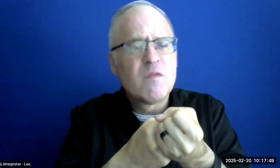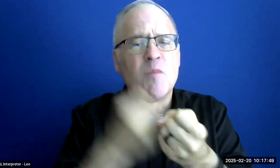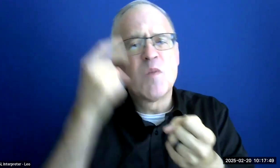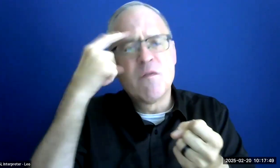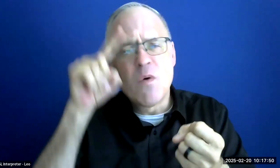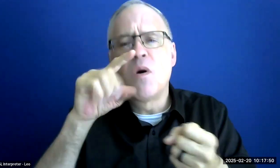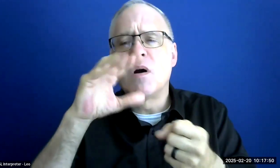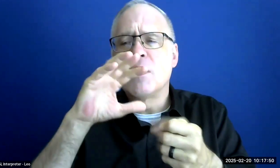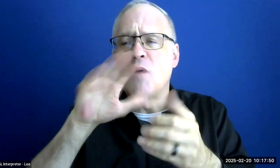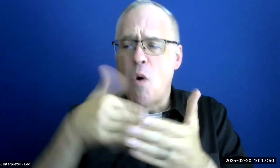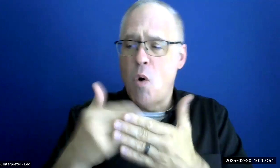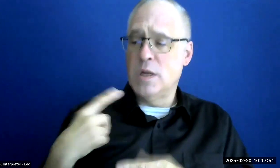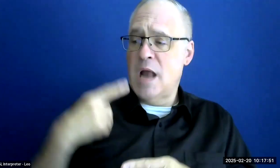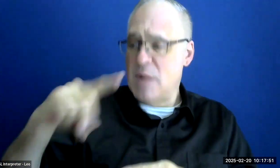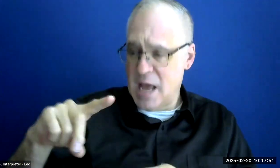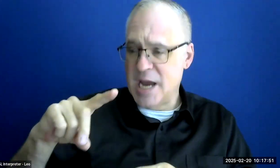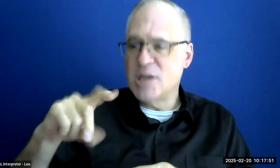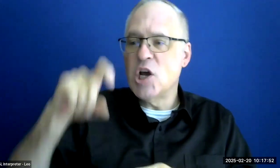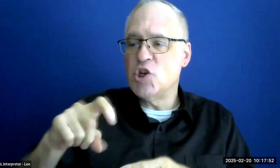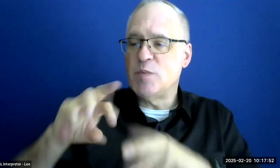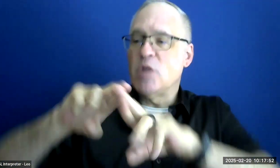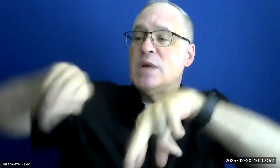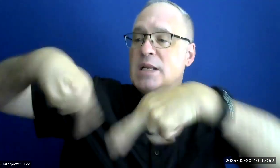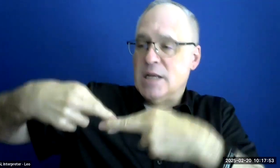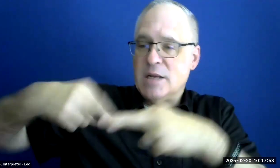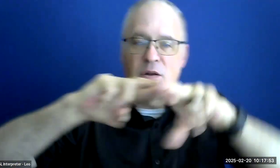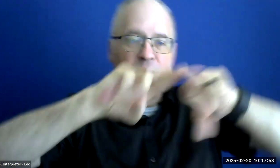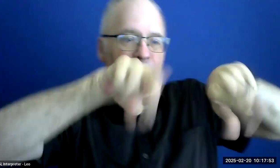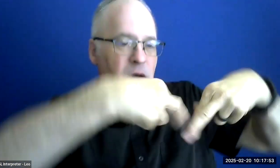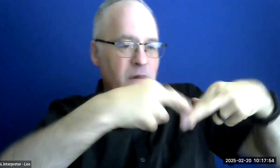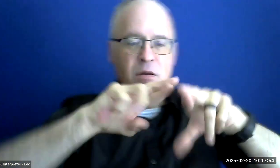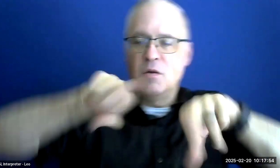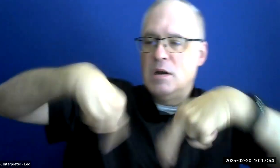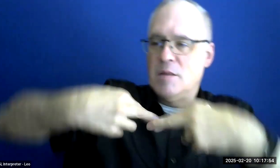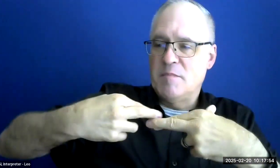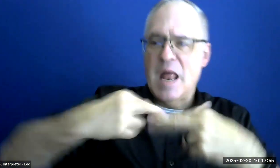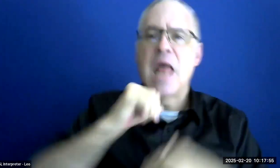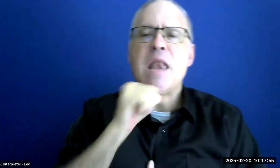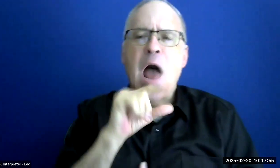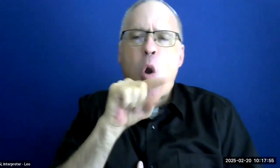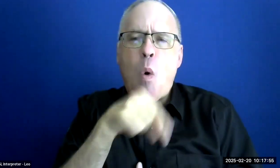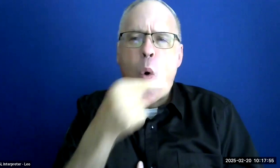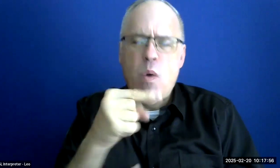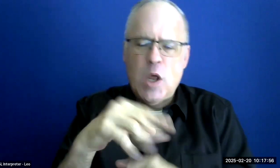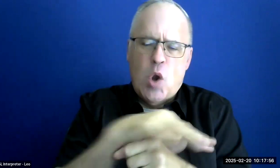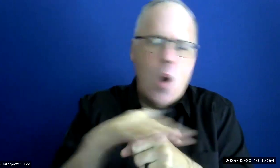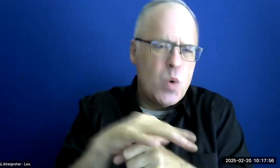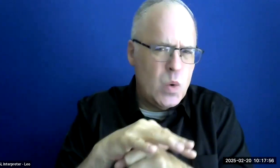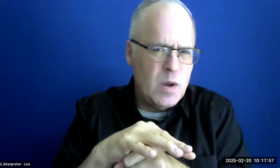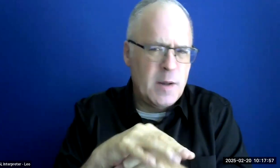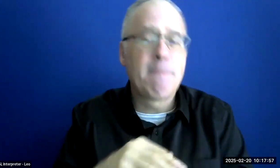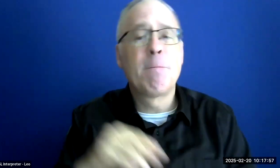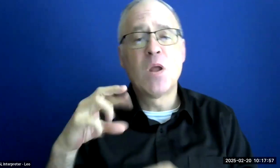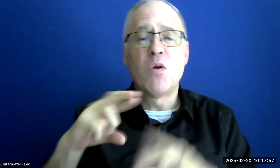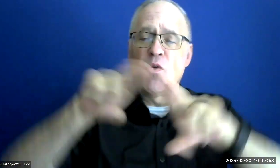for the church should be a regional level rather than a global or local level. Regionalization is a value that affirms